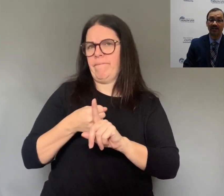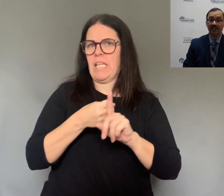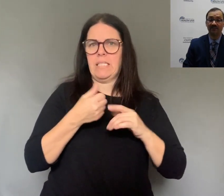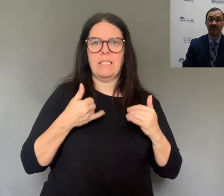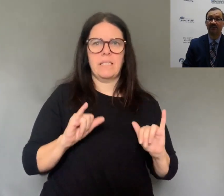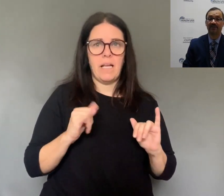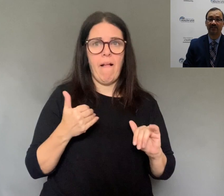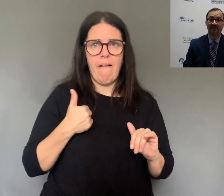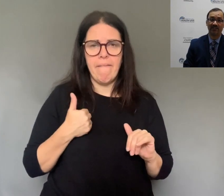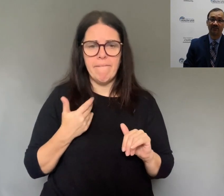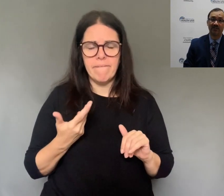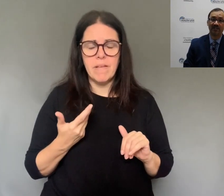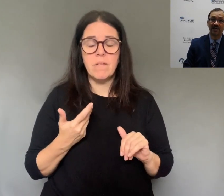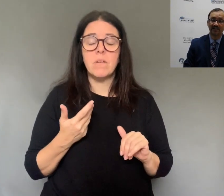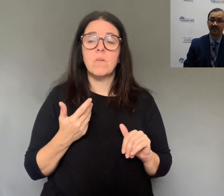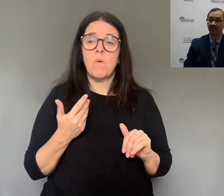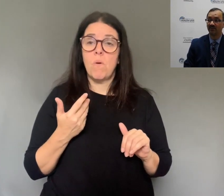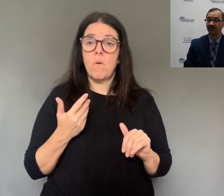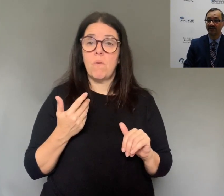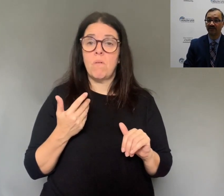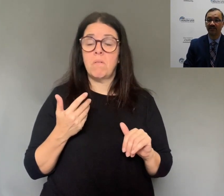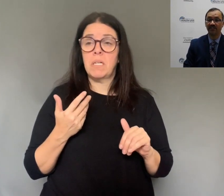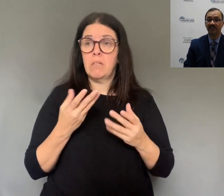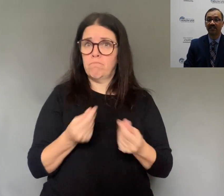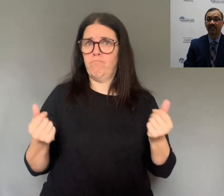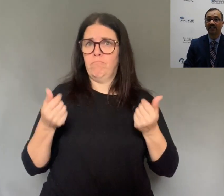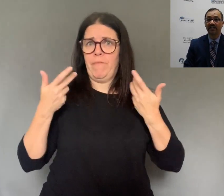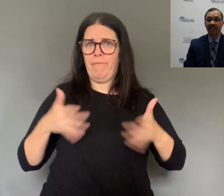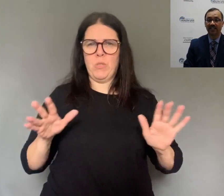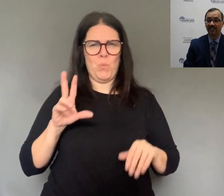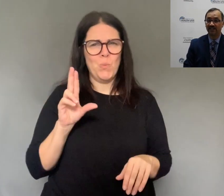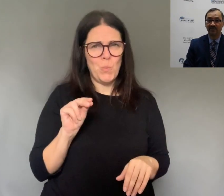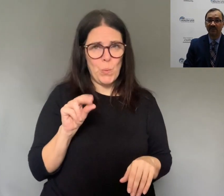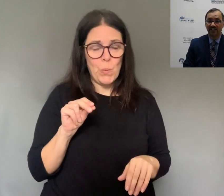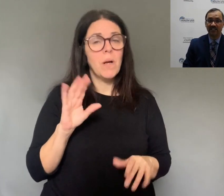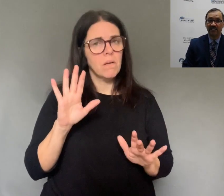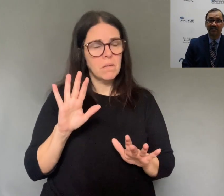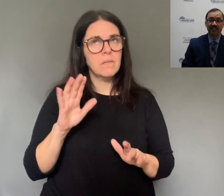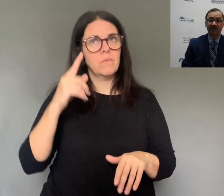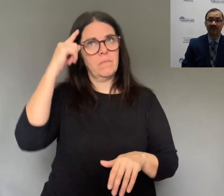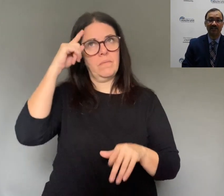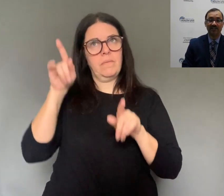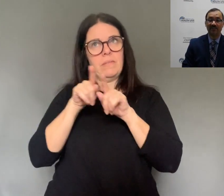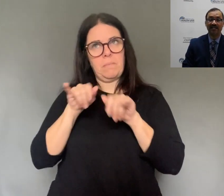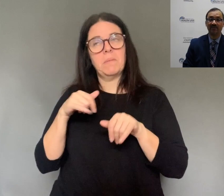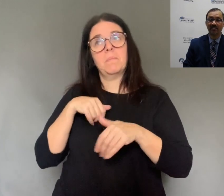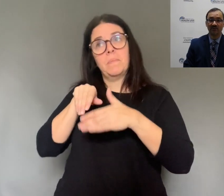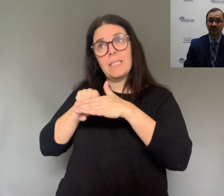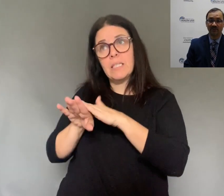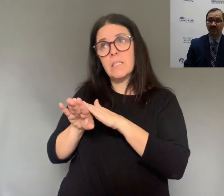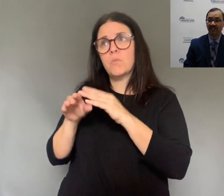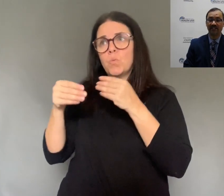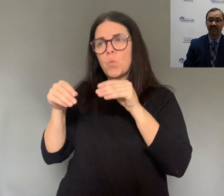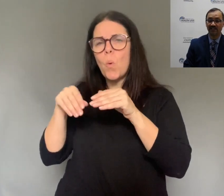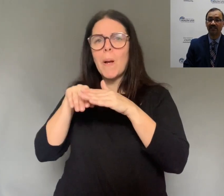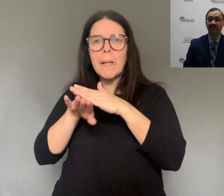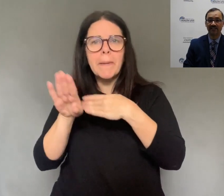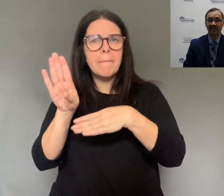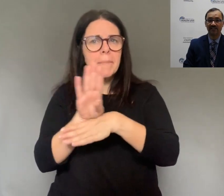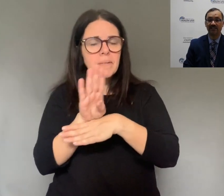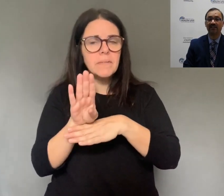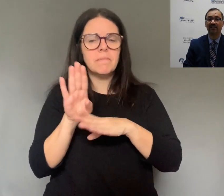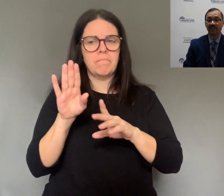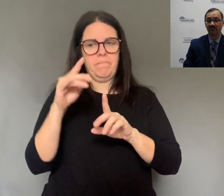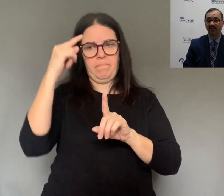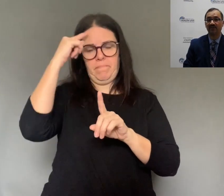on individuals. When you are accessing those facilities, it doesn't mean that the pandemic is over. It still